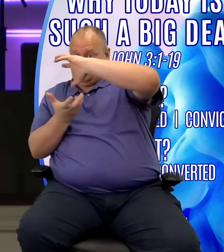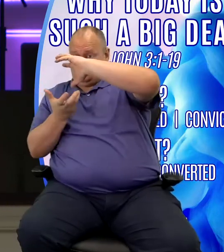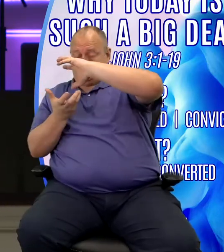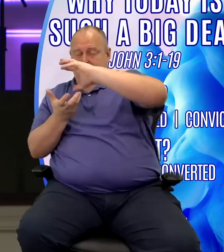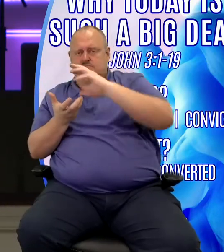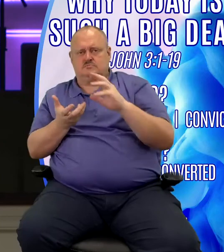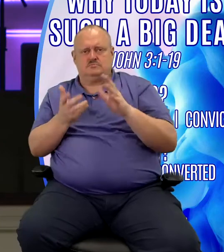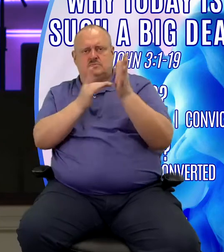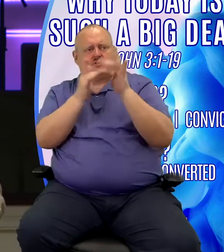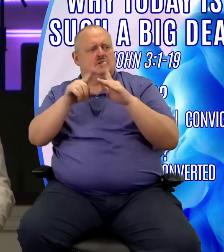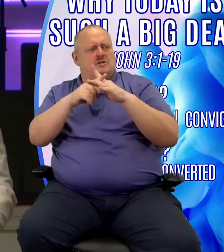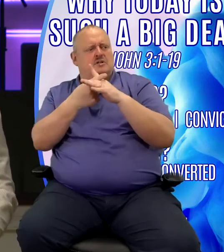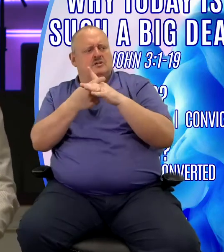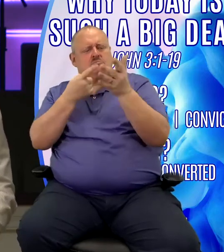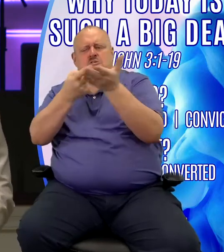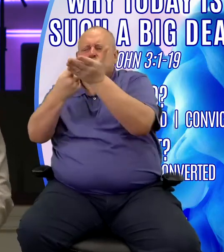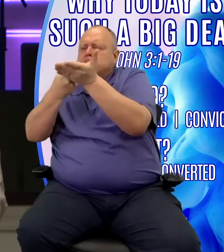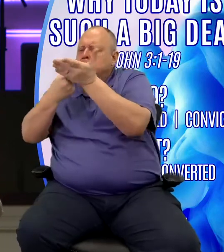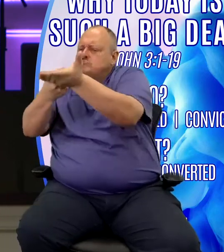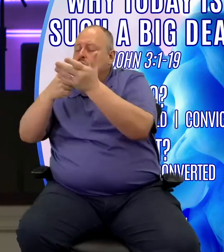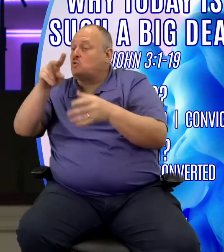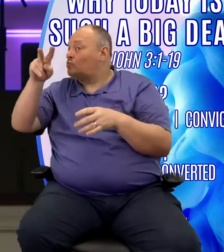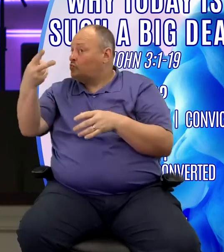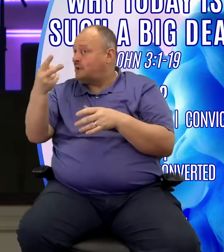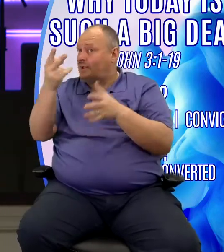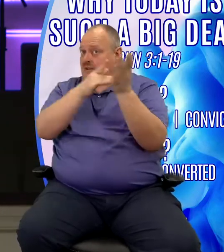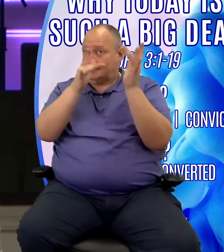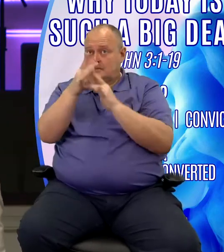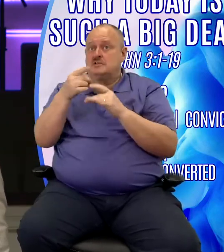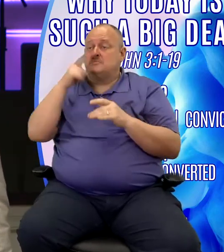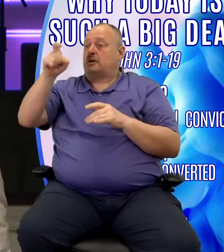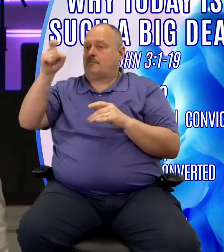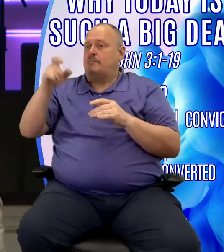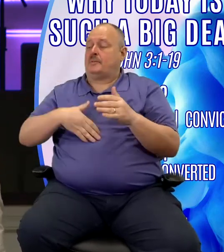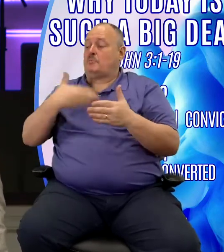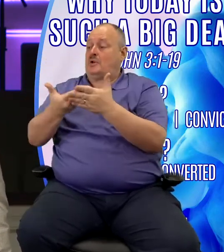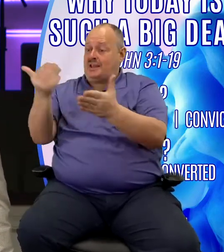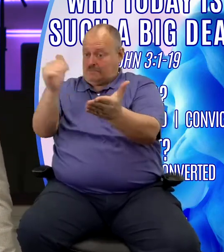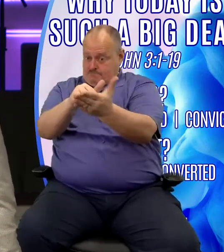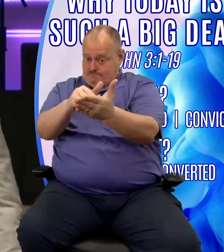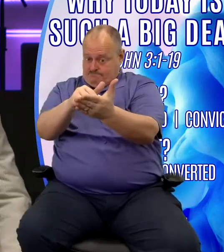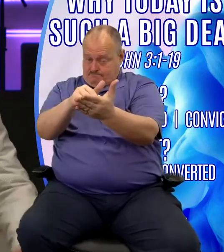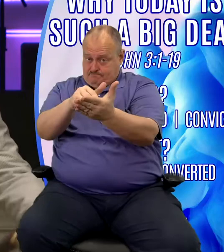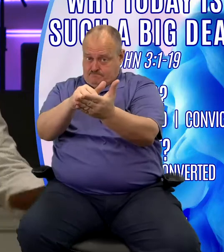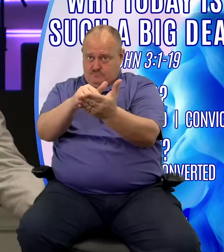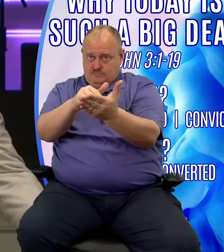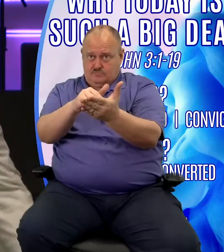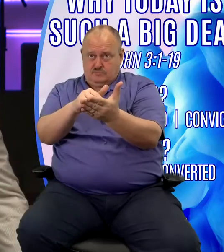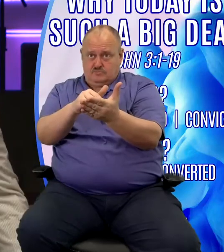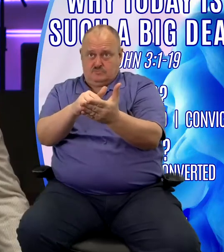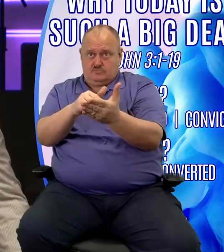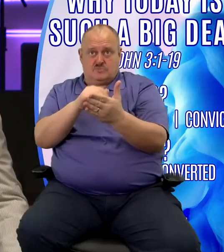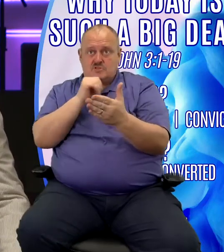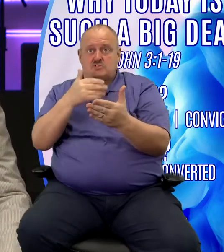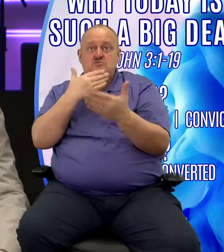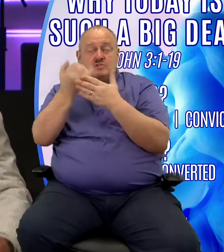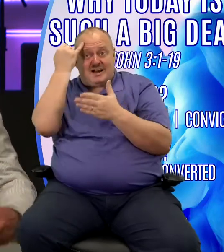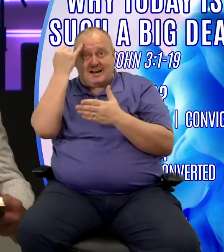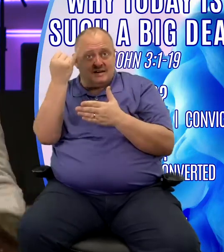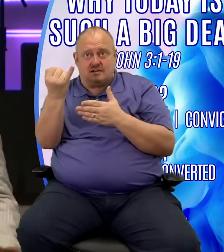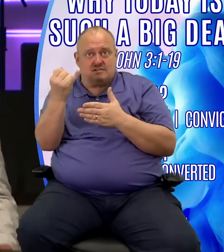and Jesus begin this dialogue, and twice Jesus tells him that he must be born again. Not that it's a good idea or not